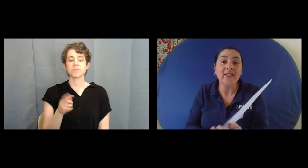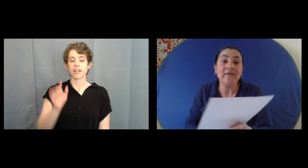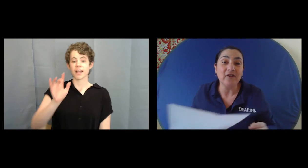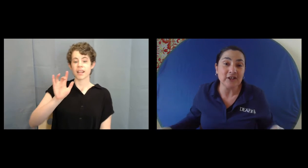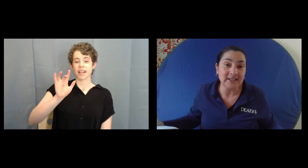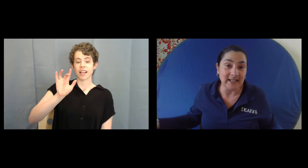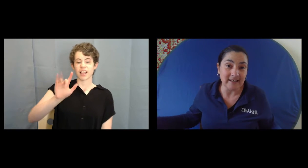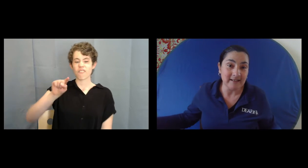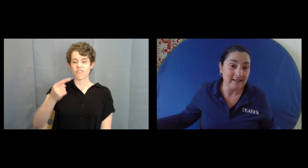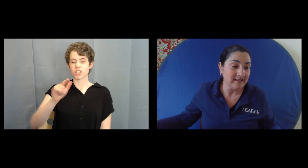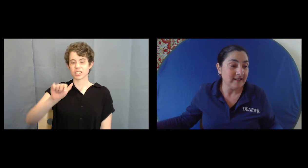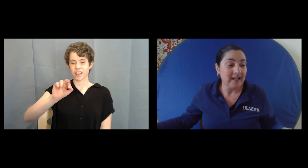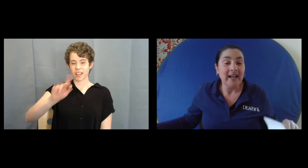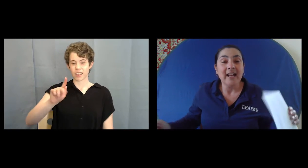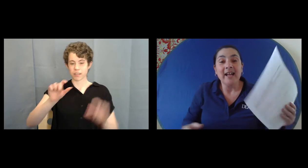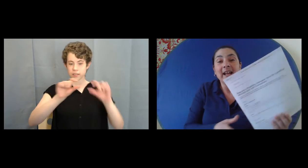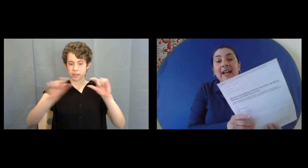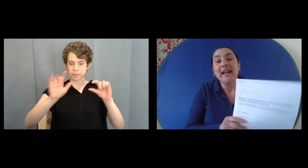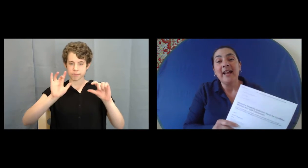click on the first link,